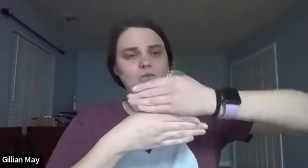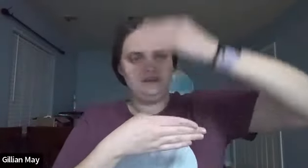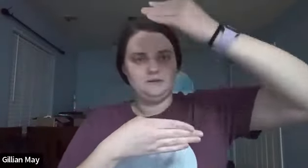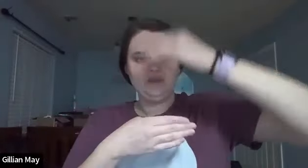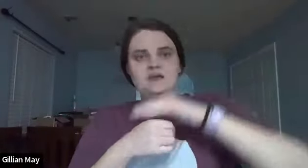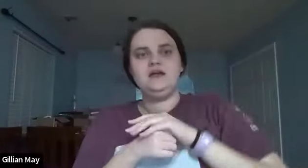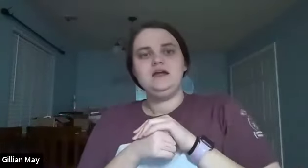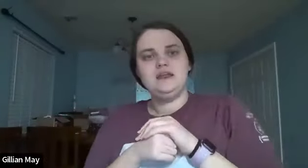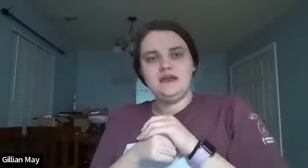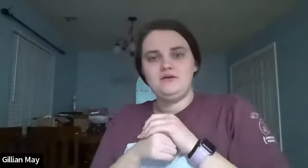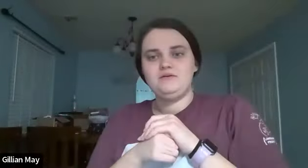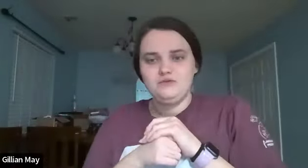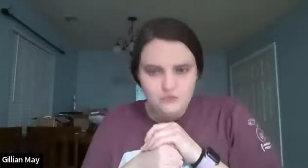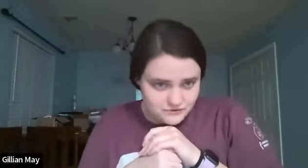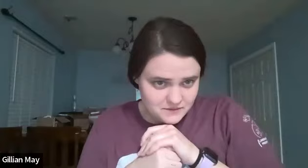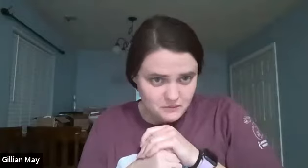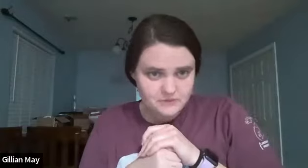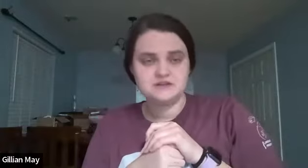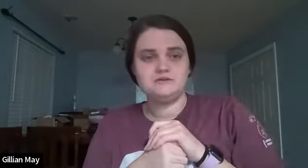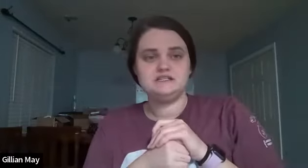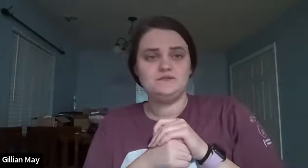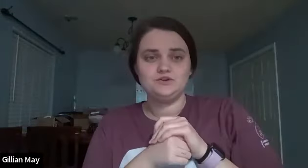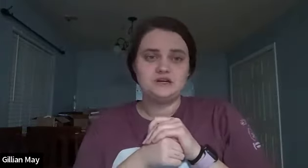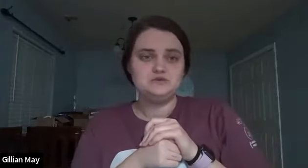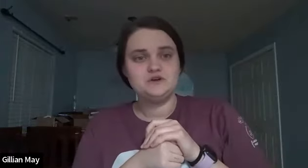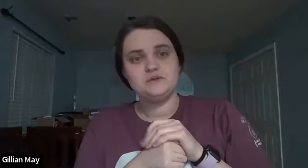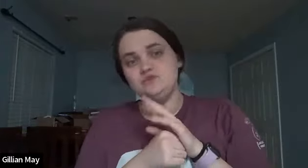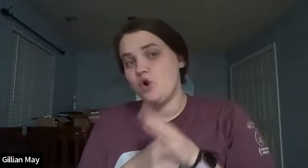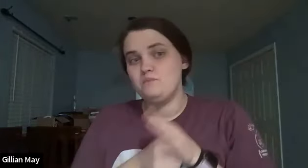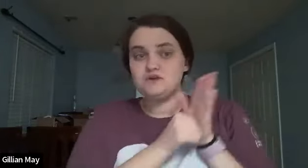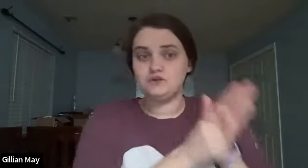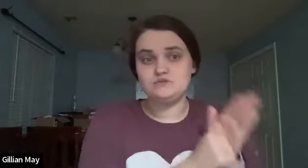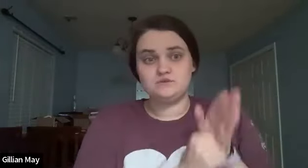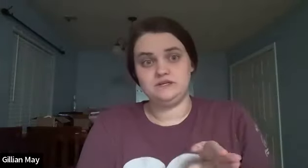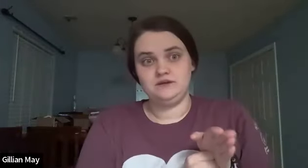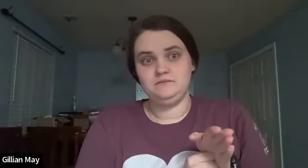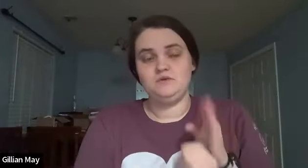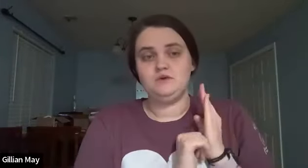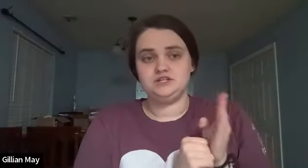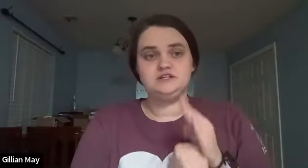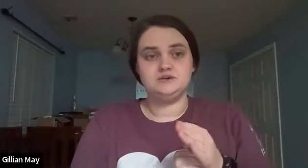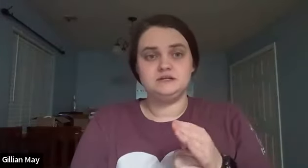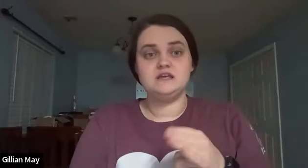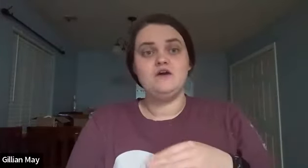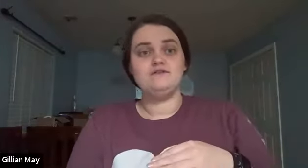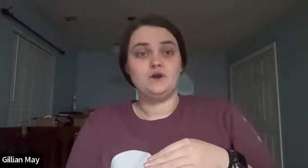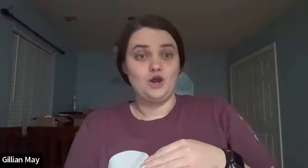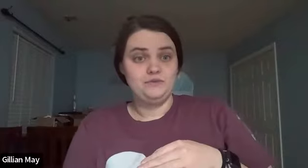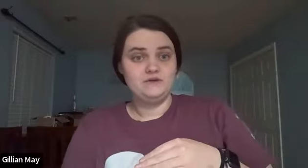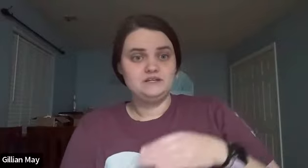Window. Now, cool thing about window is if you're trying to tell them to open or close the window, what you're going to do is for open the window,